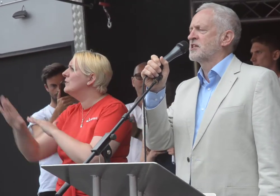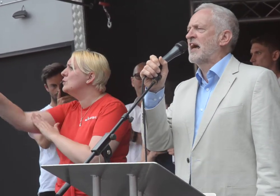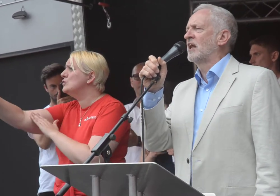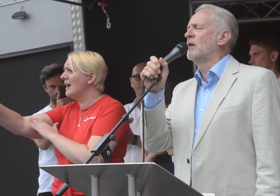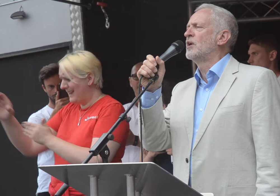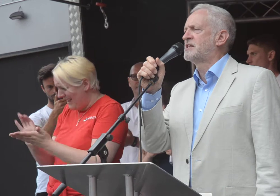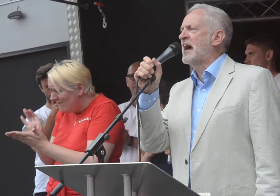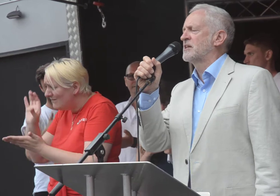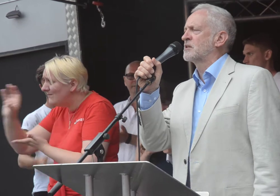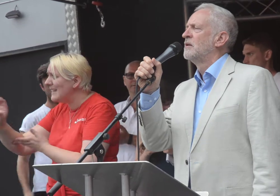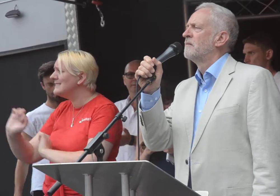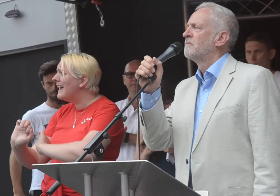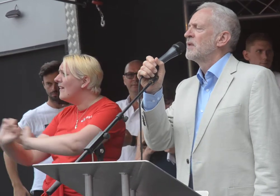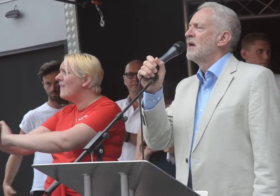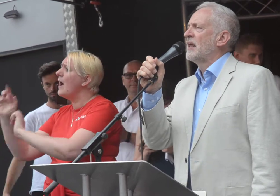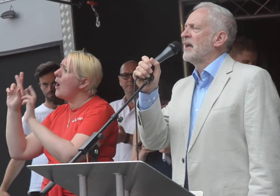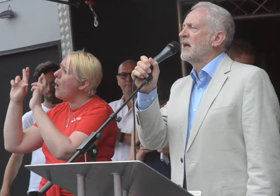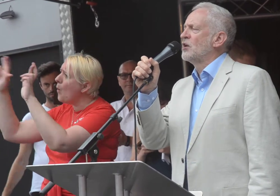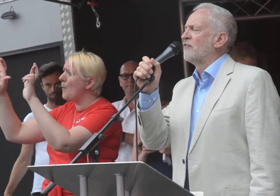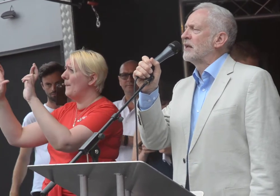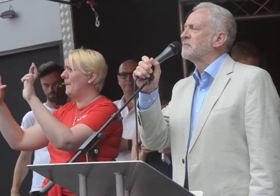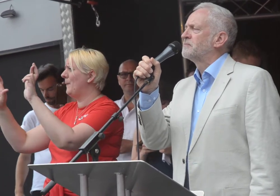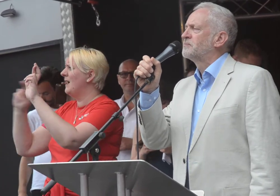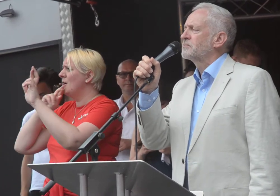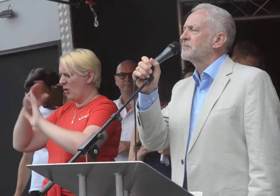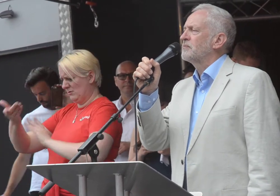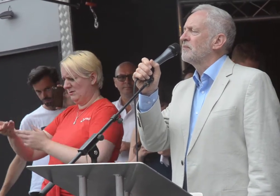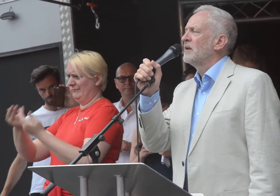not saddle them with debt the end of it.